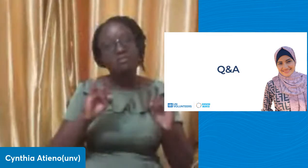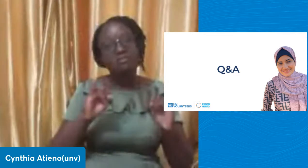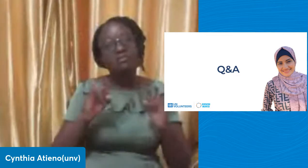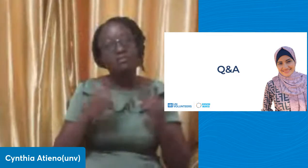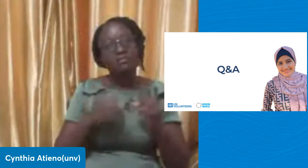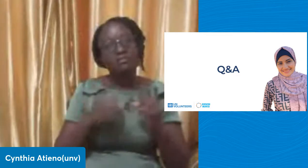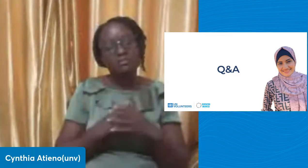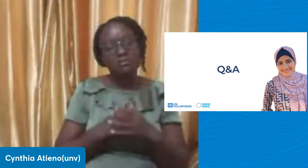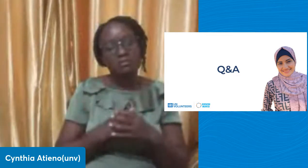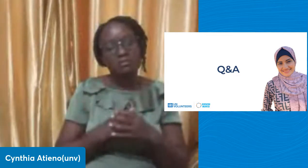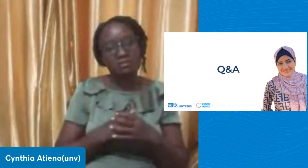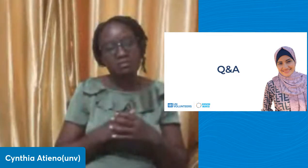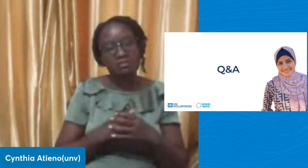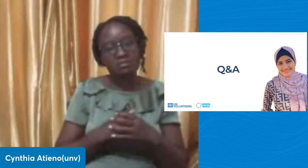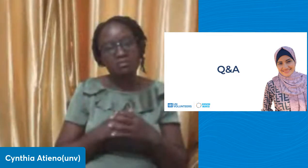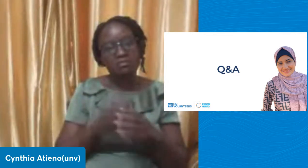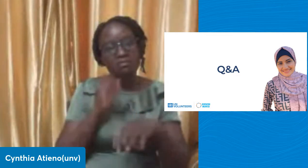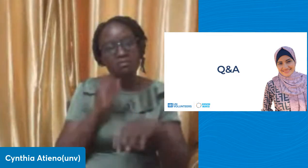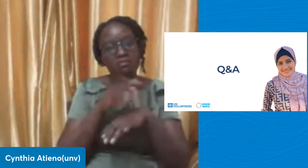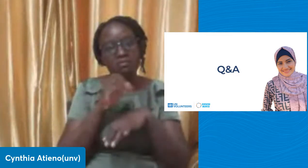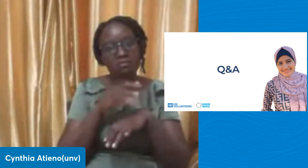address your questions.